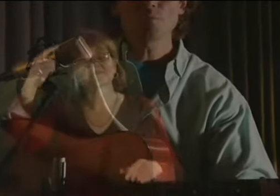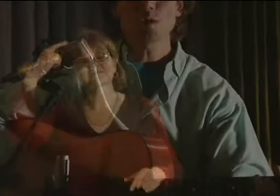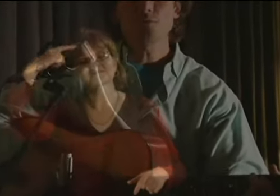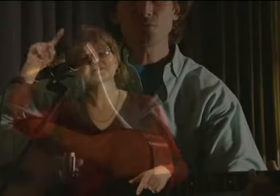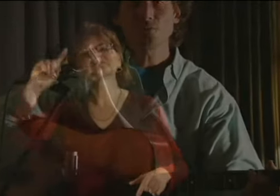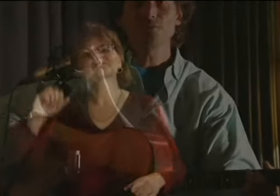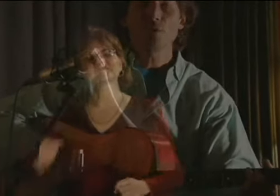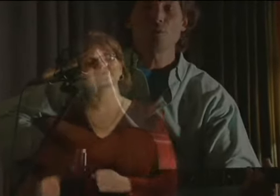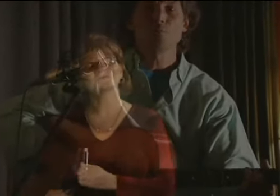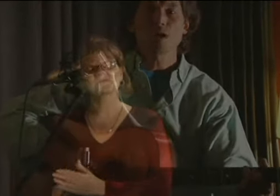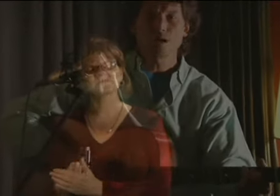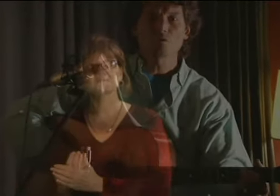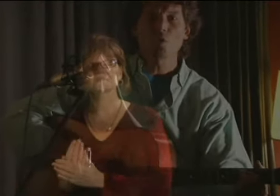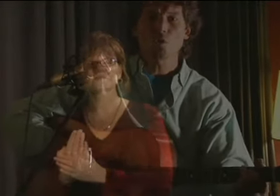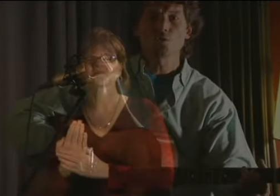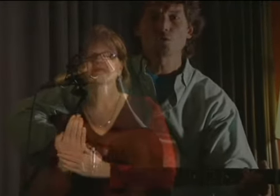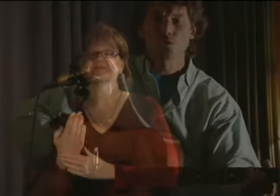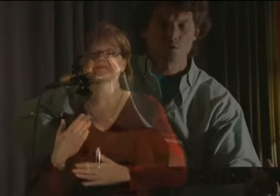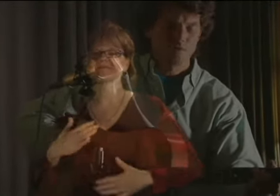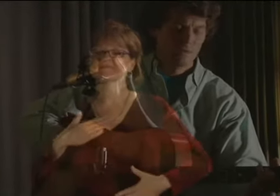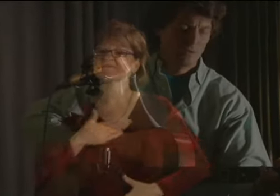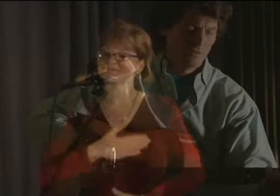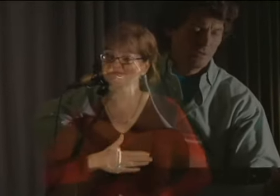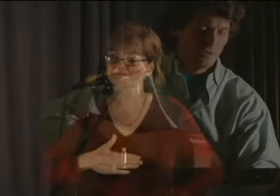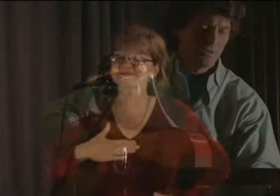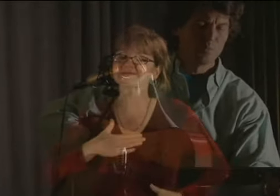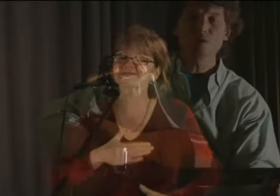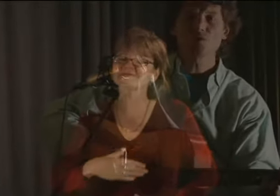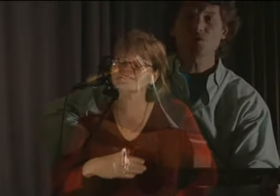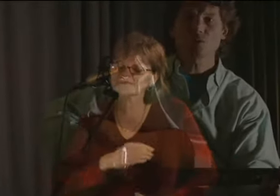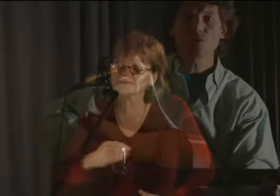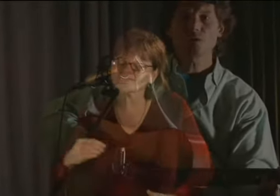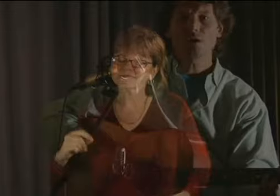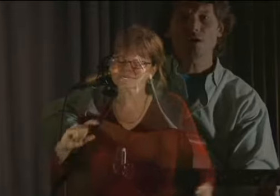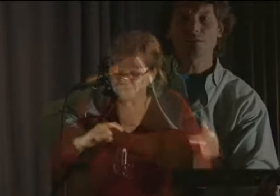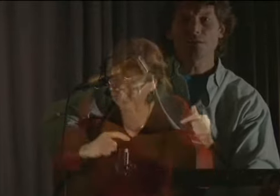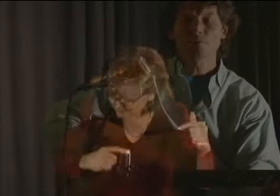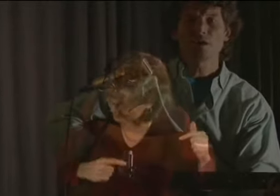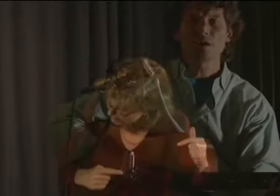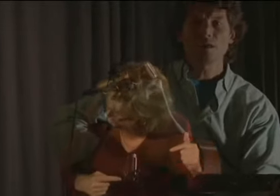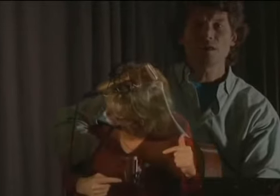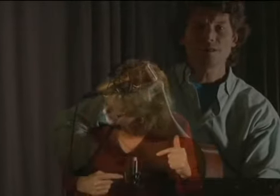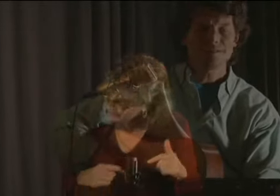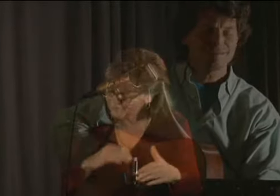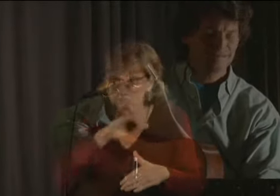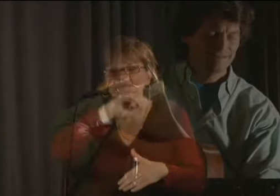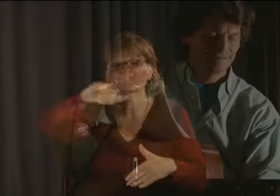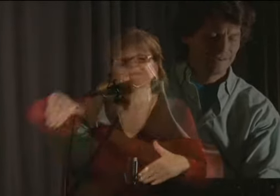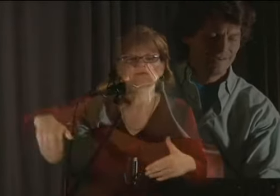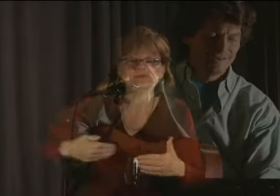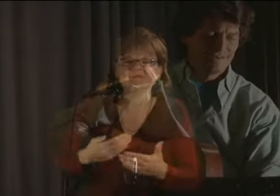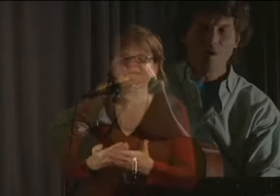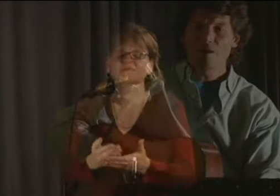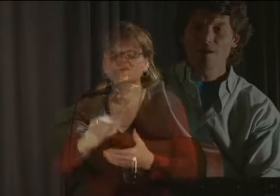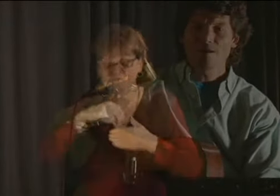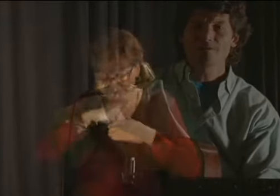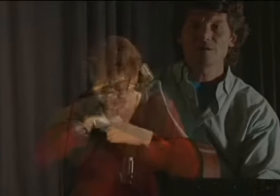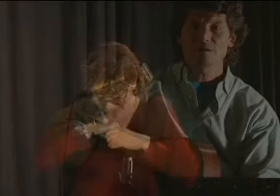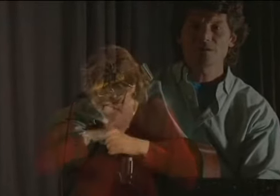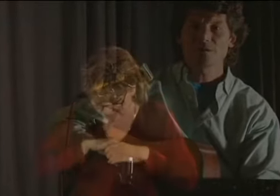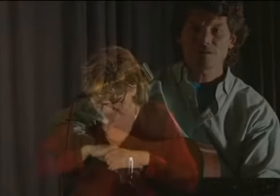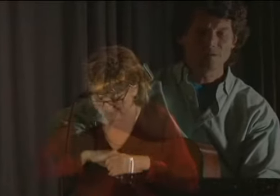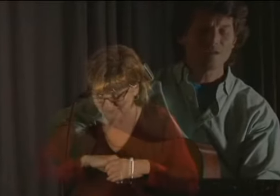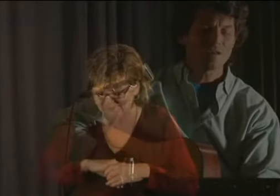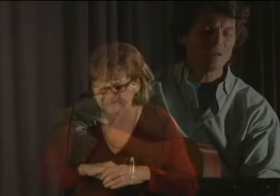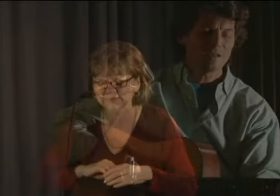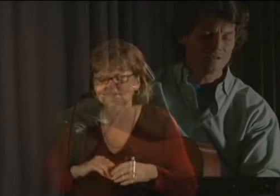I'm grateful for my growth, the pleasure and the pain, all I've